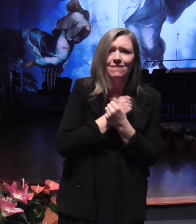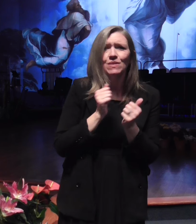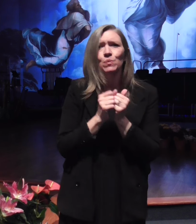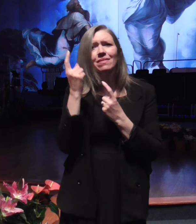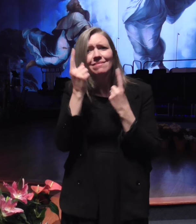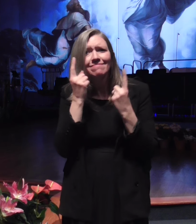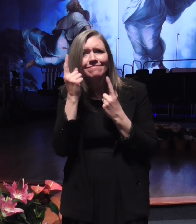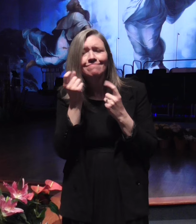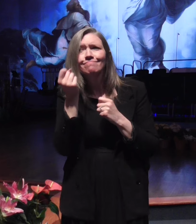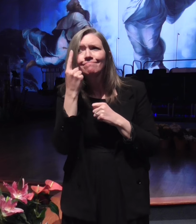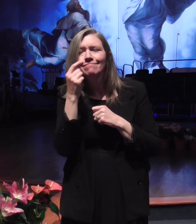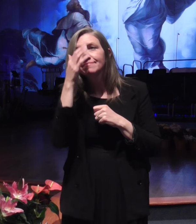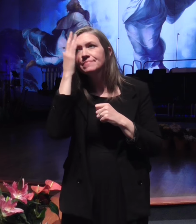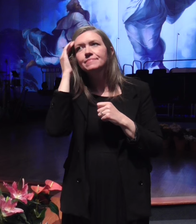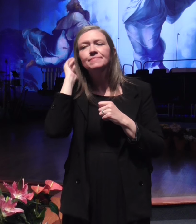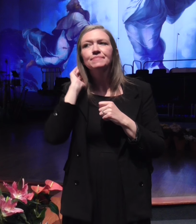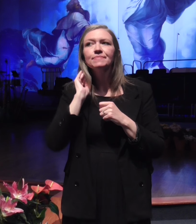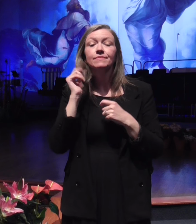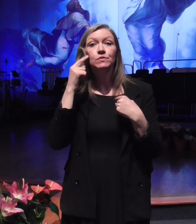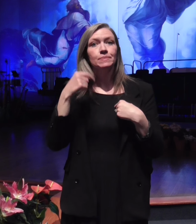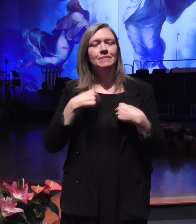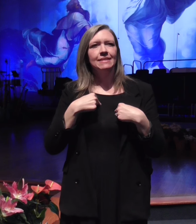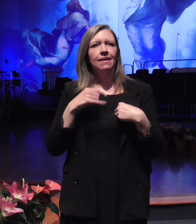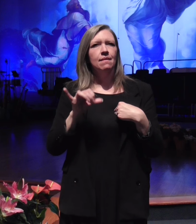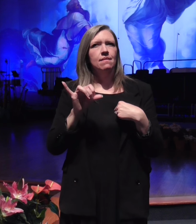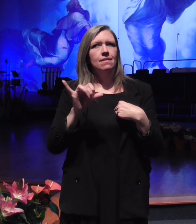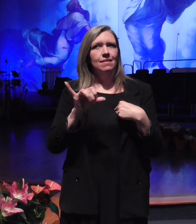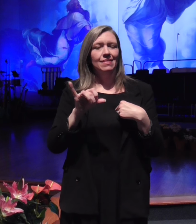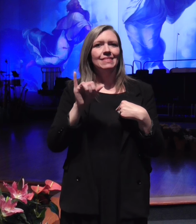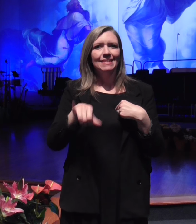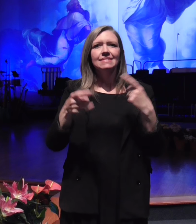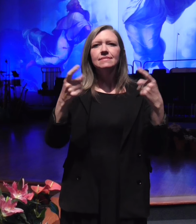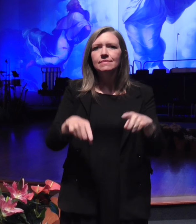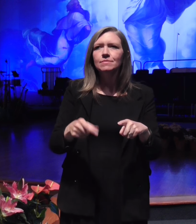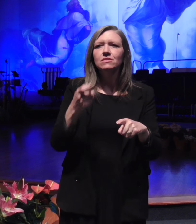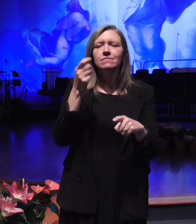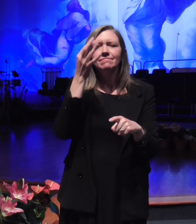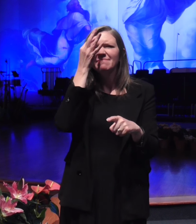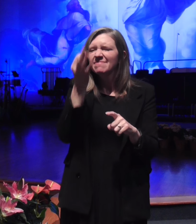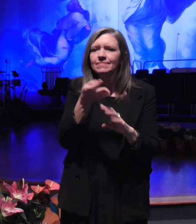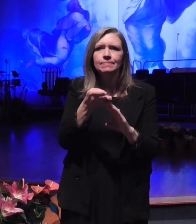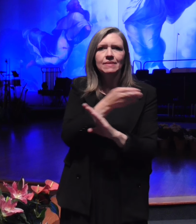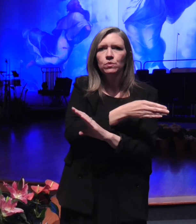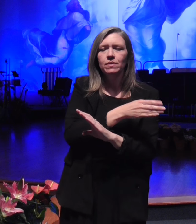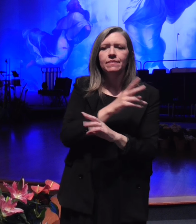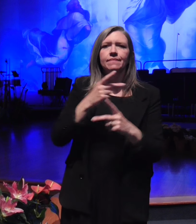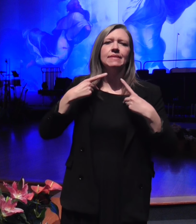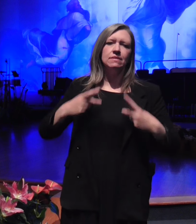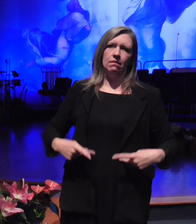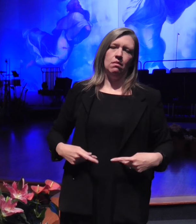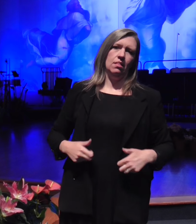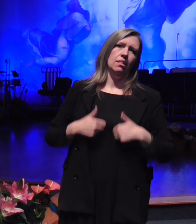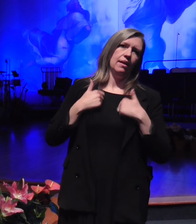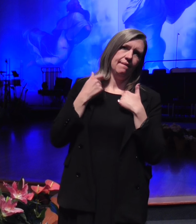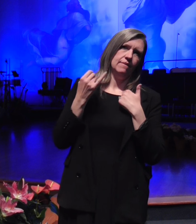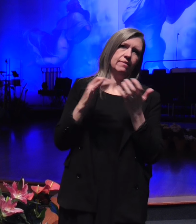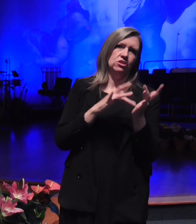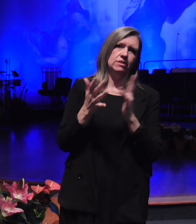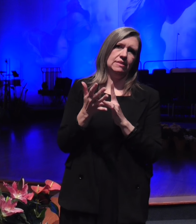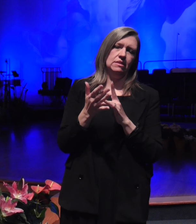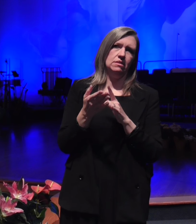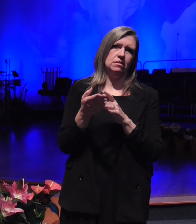is of no coincidence for me that this is what comes just before the physical life of Jesus is